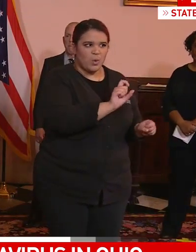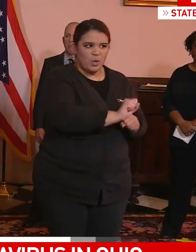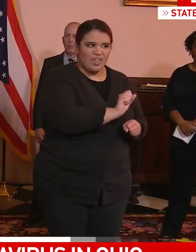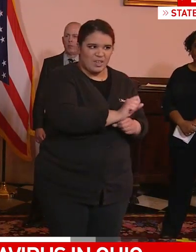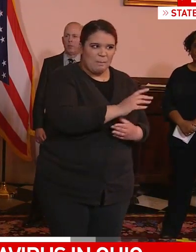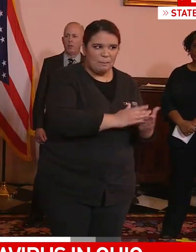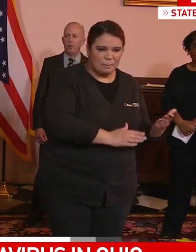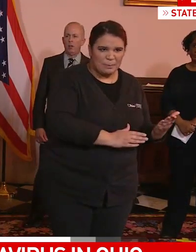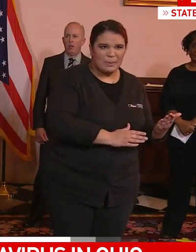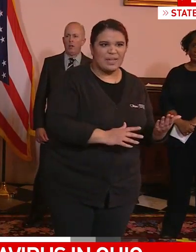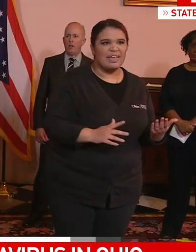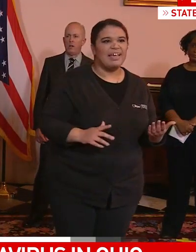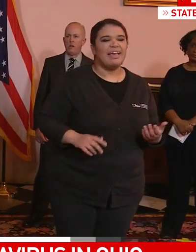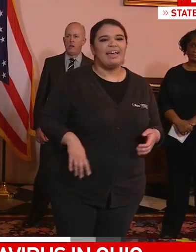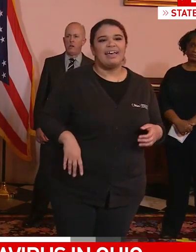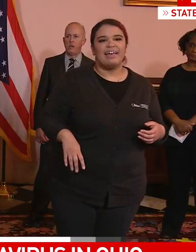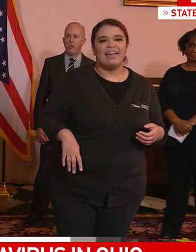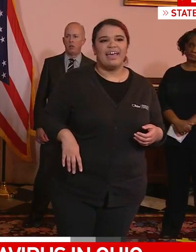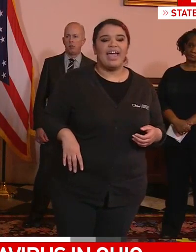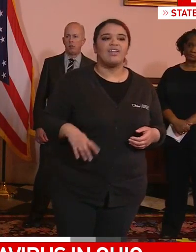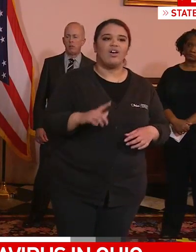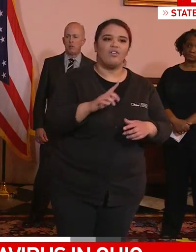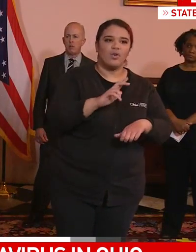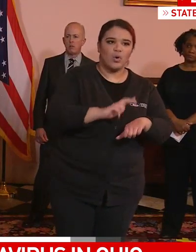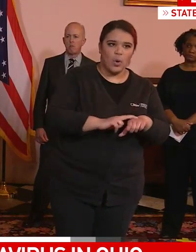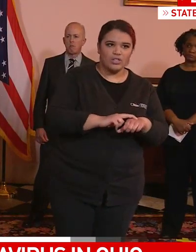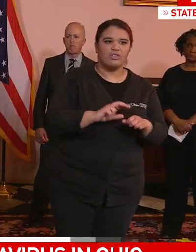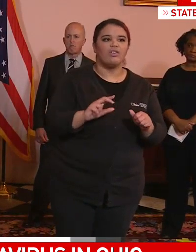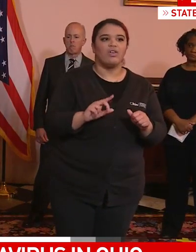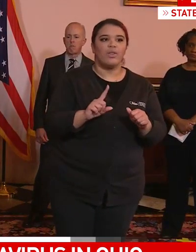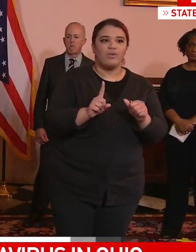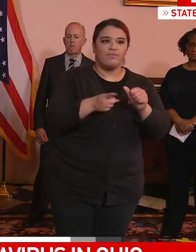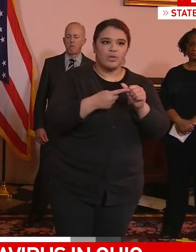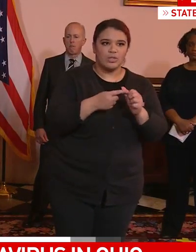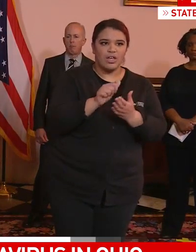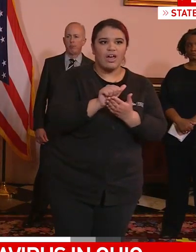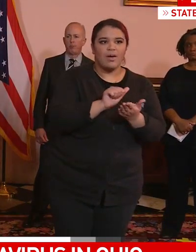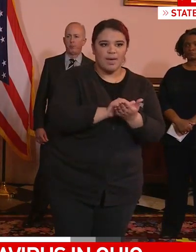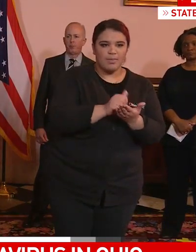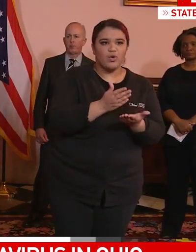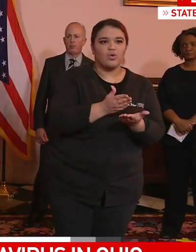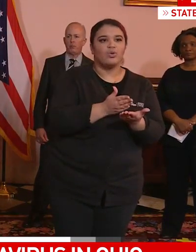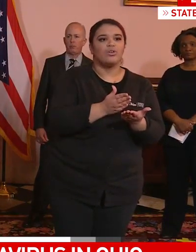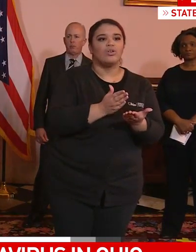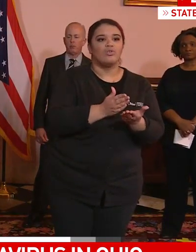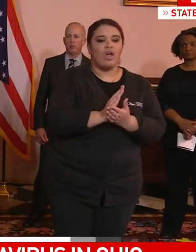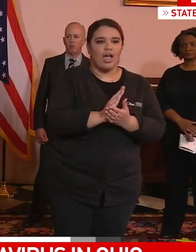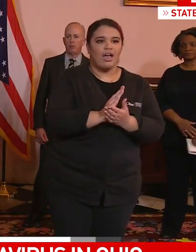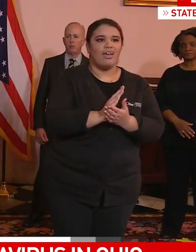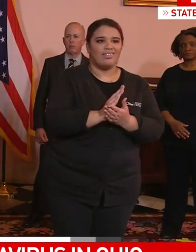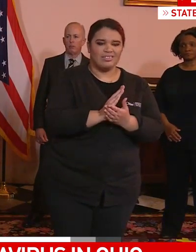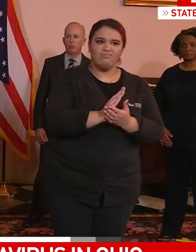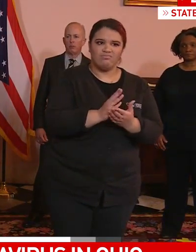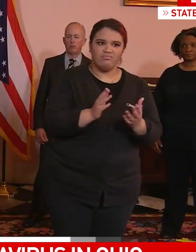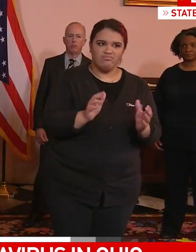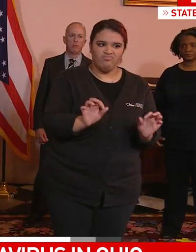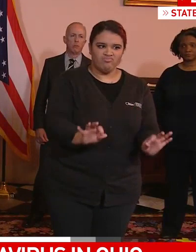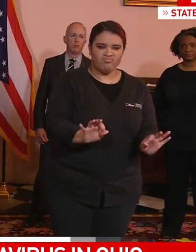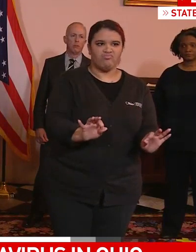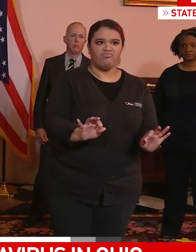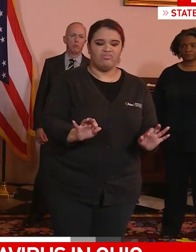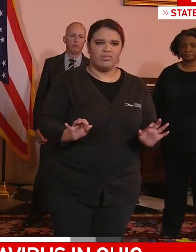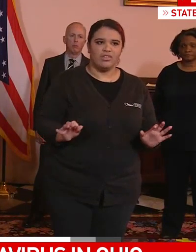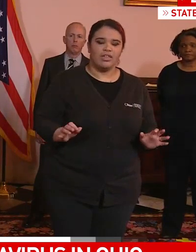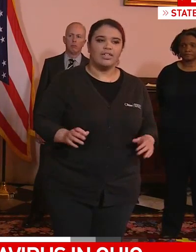excluded out the exercise of the First Amendment. So, again, they would have to determine how they could do that. And